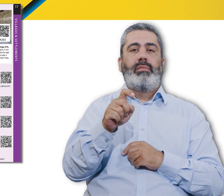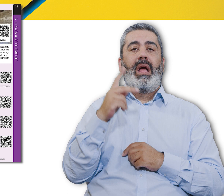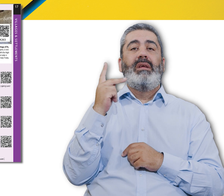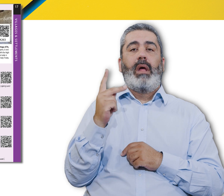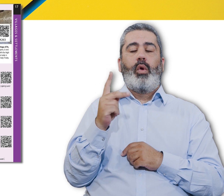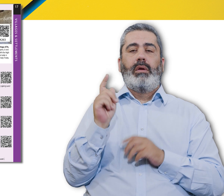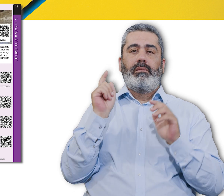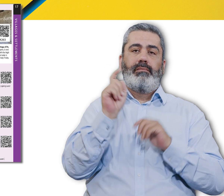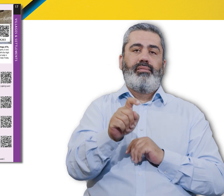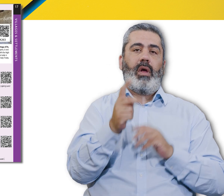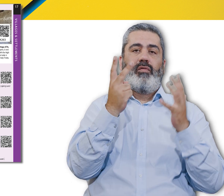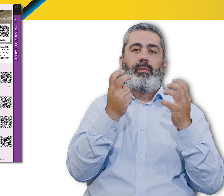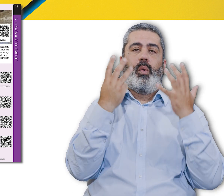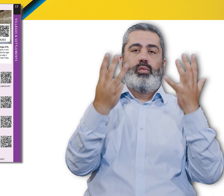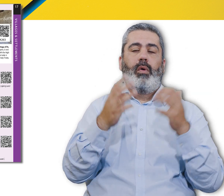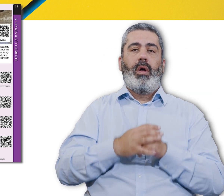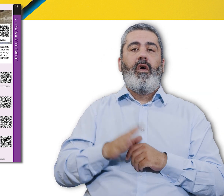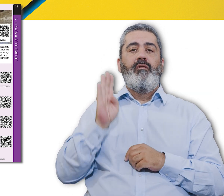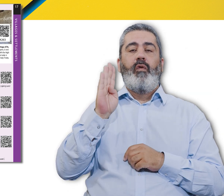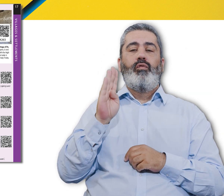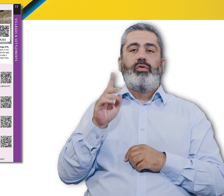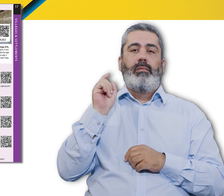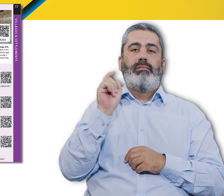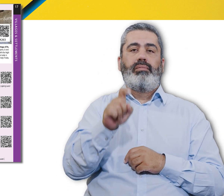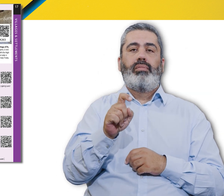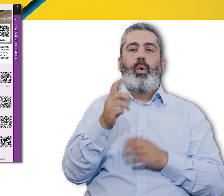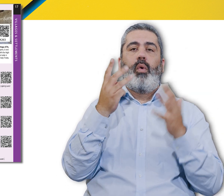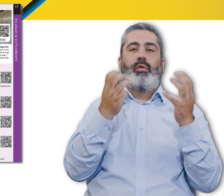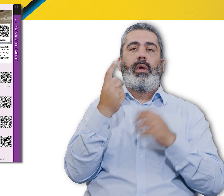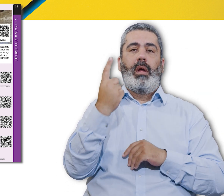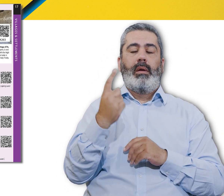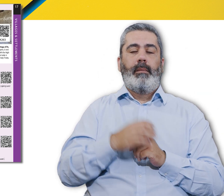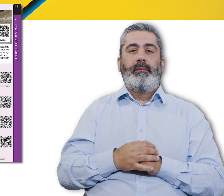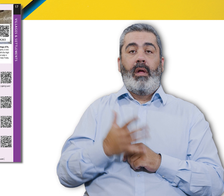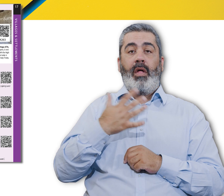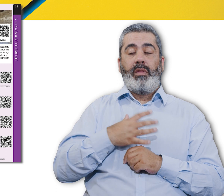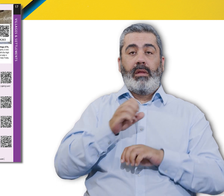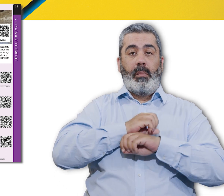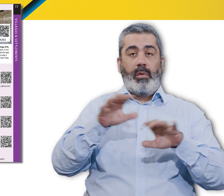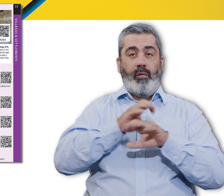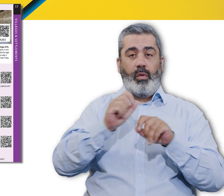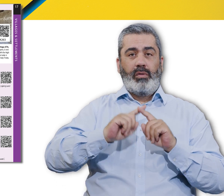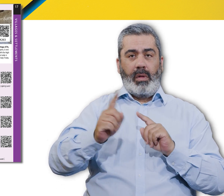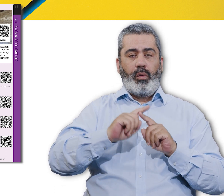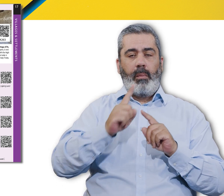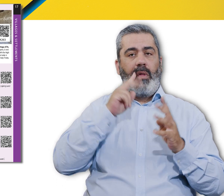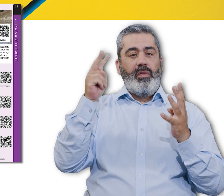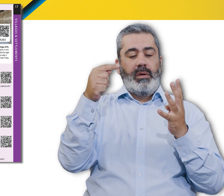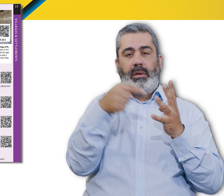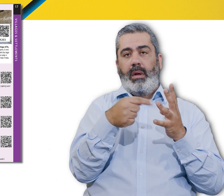nearby. Elatukuri, number 80. Mkrimo, number 79. Castanonas, number